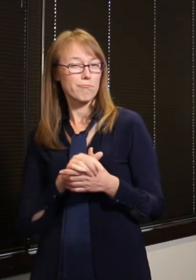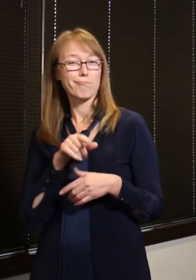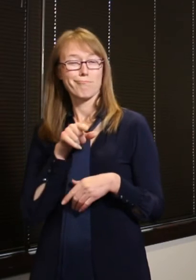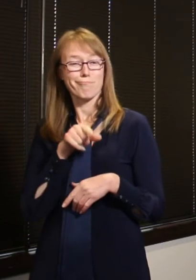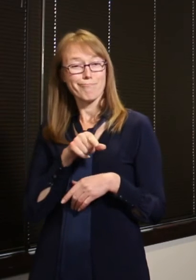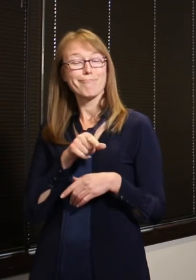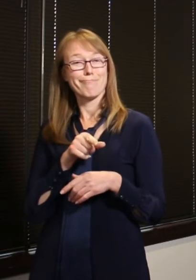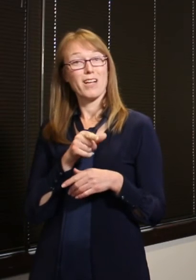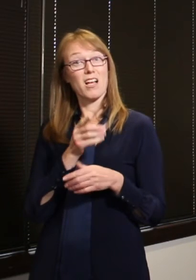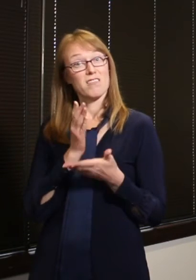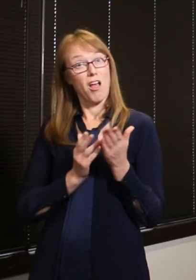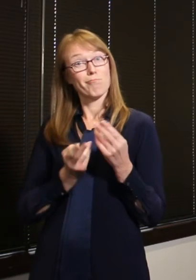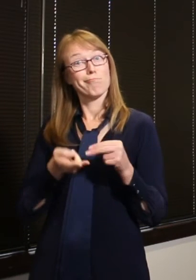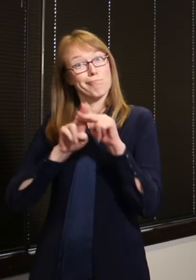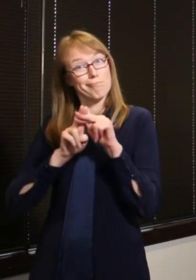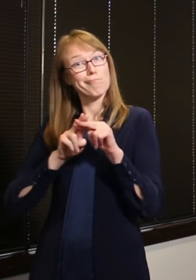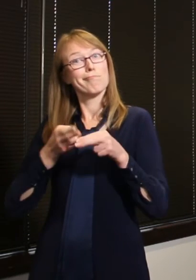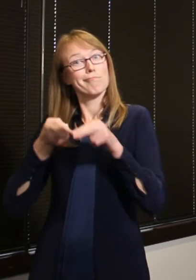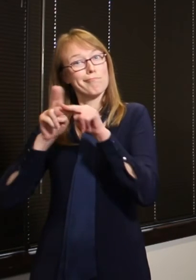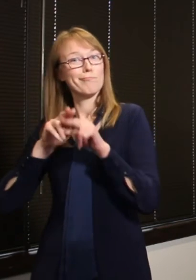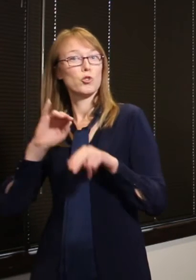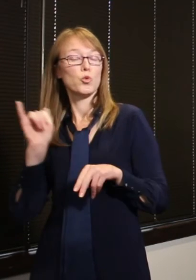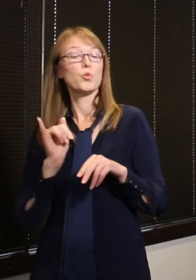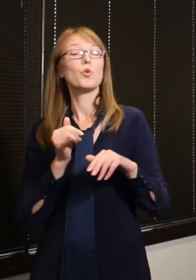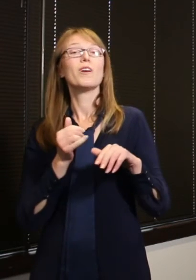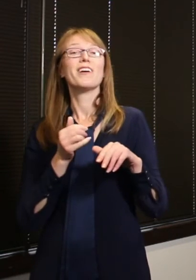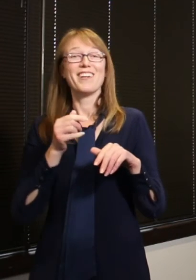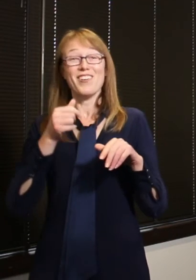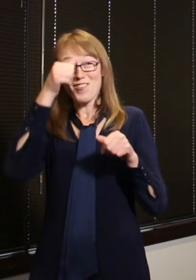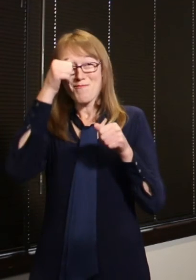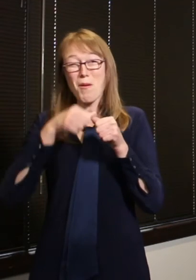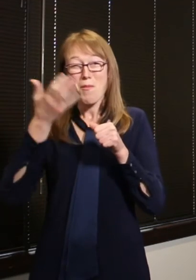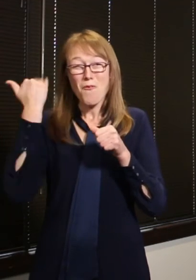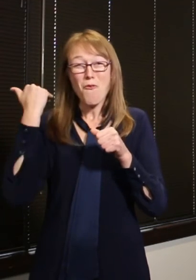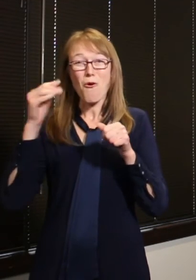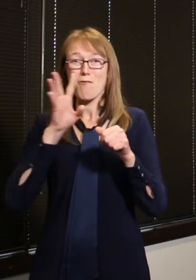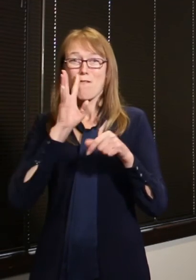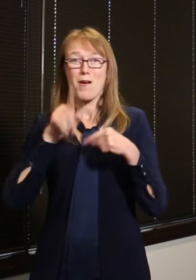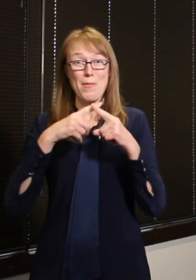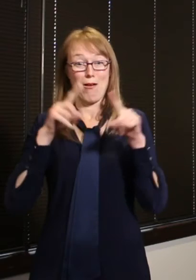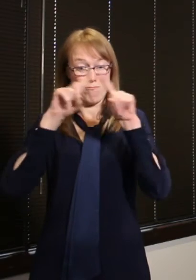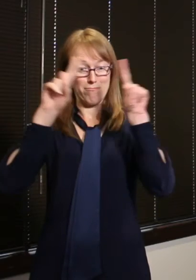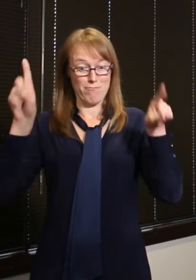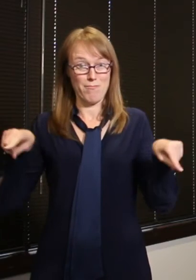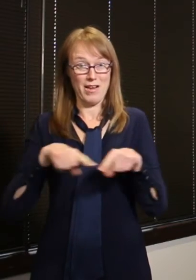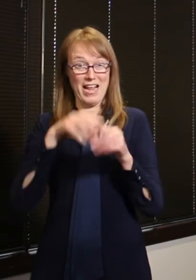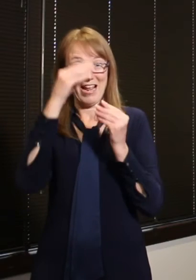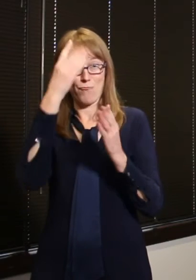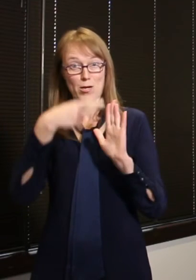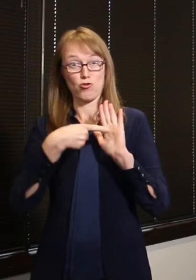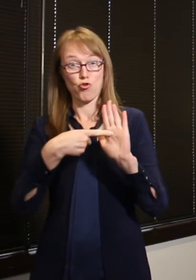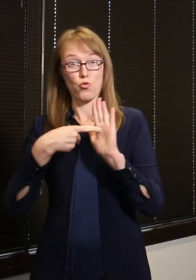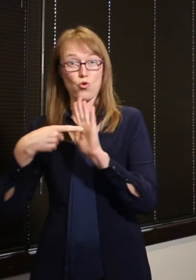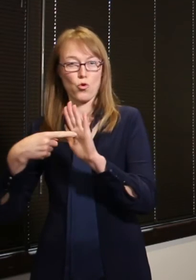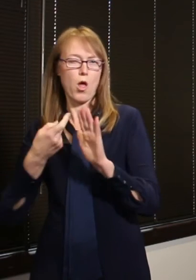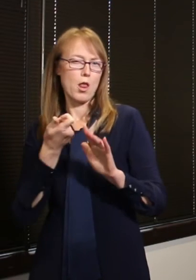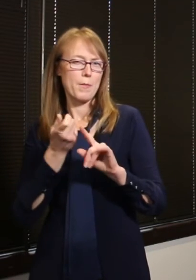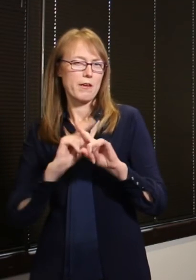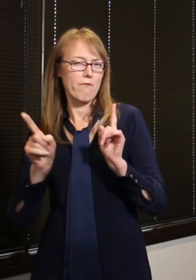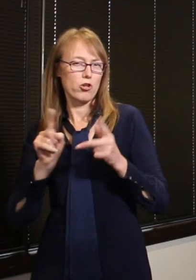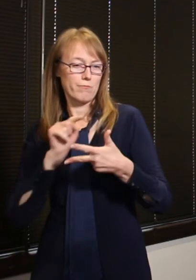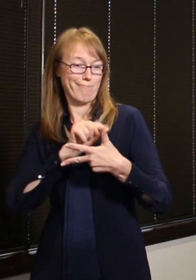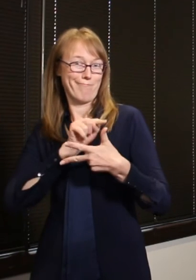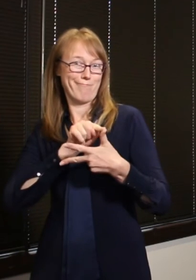hospital census of COVID positive patients, and you'll remember that we changed the way that we show this data to reflect only COVID